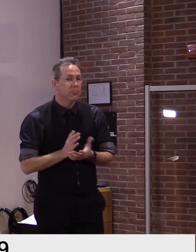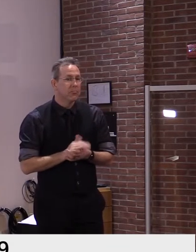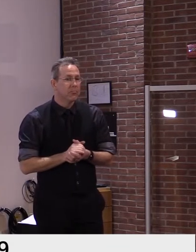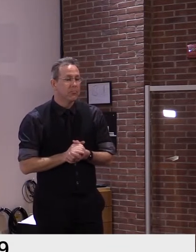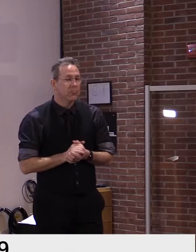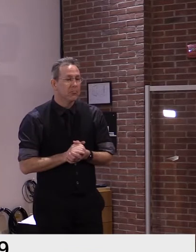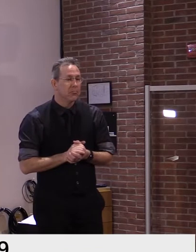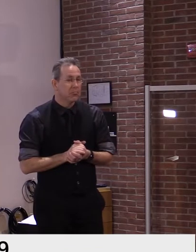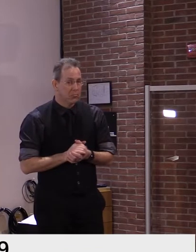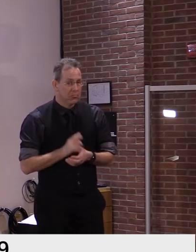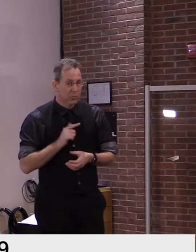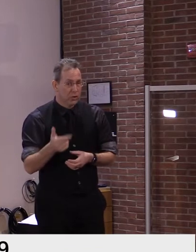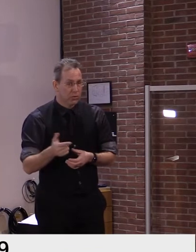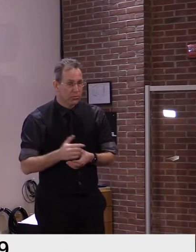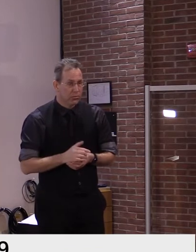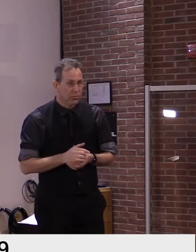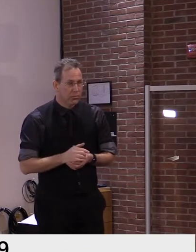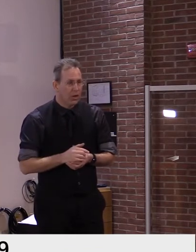Ed?